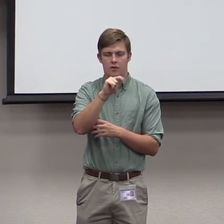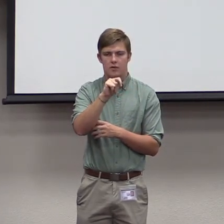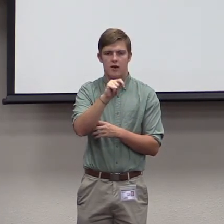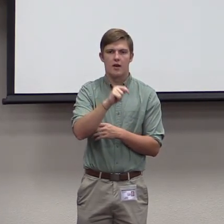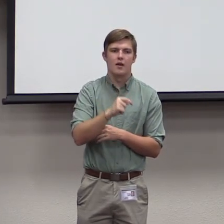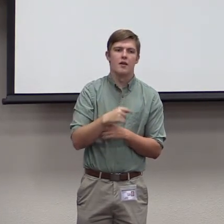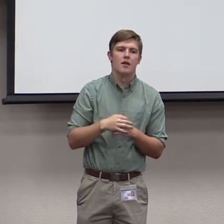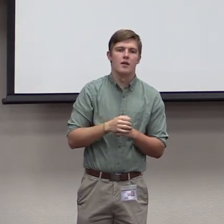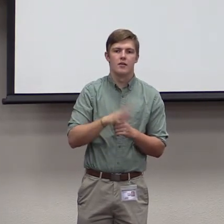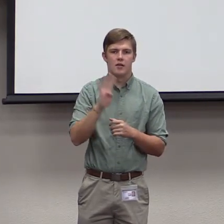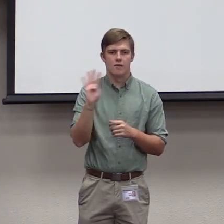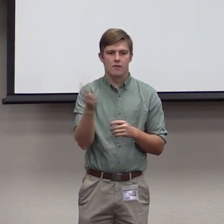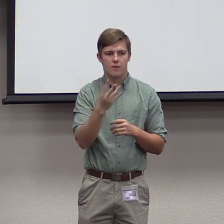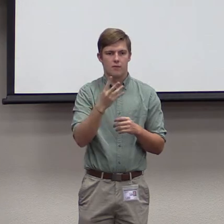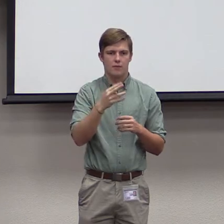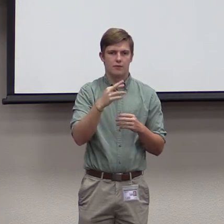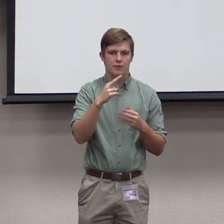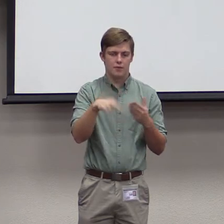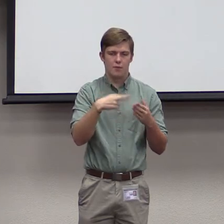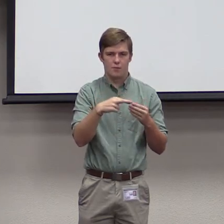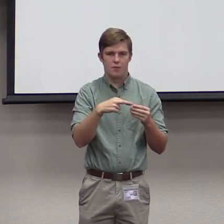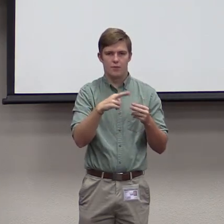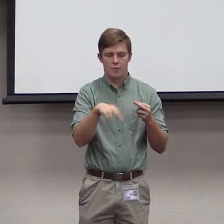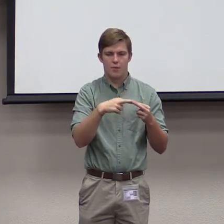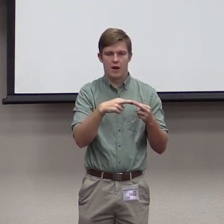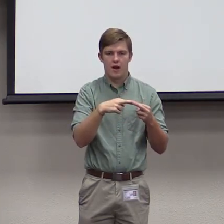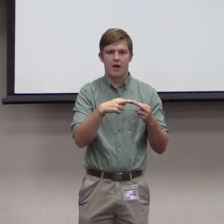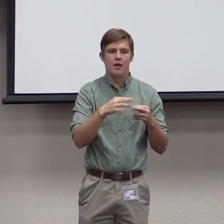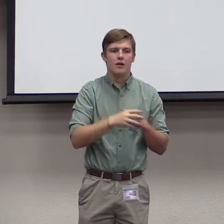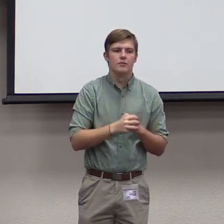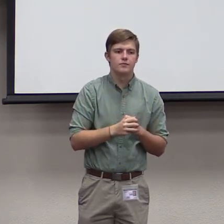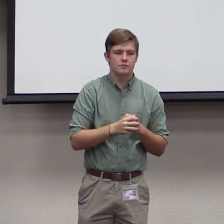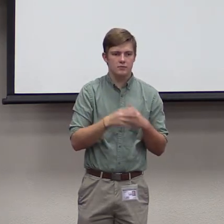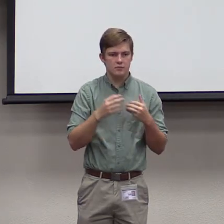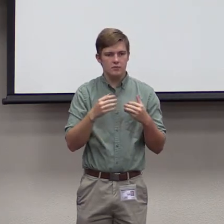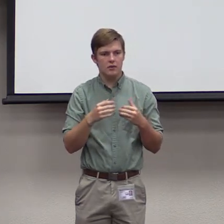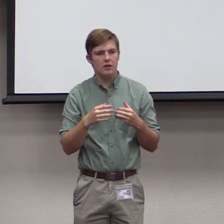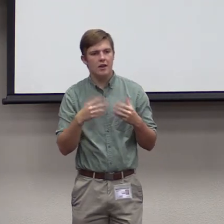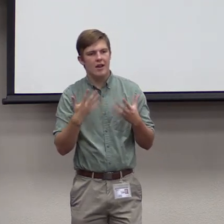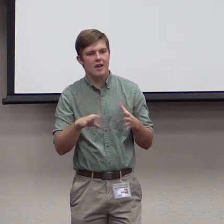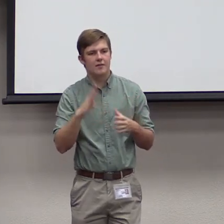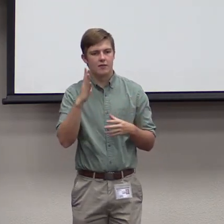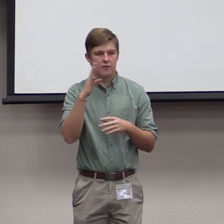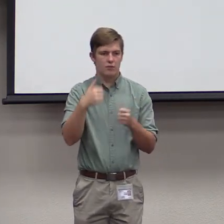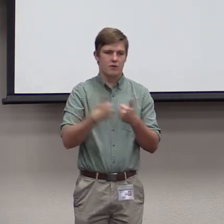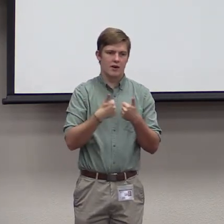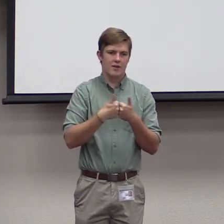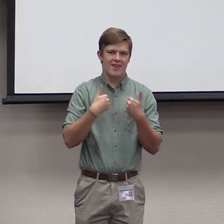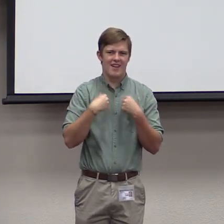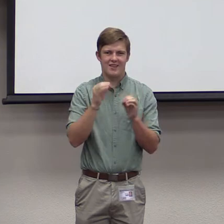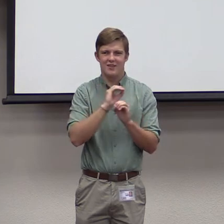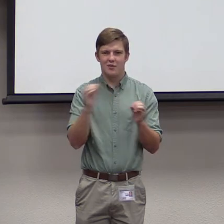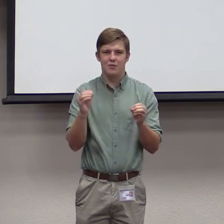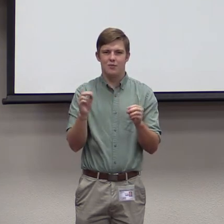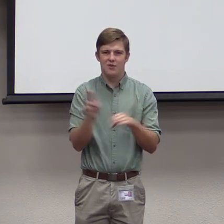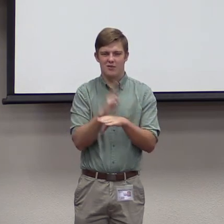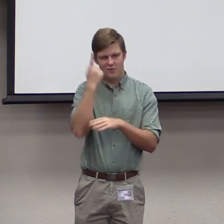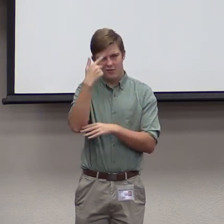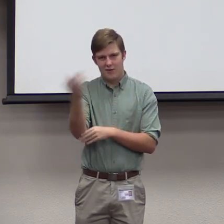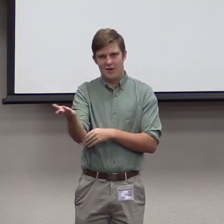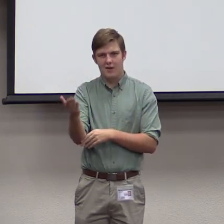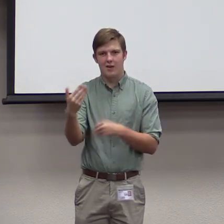the fourth round of the draft. And after four preseason games, they had no use for him.